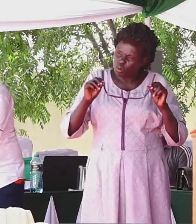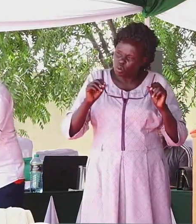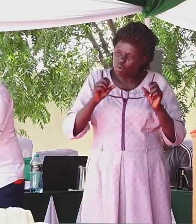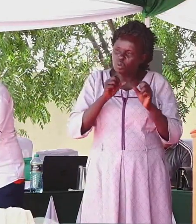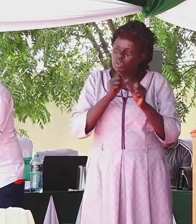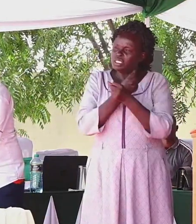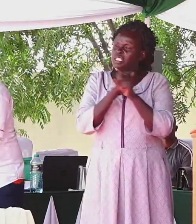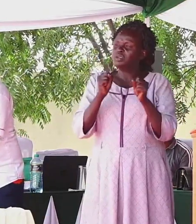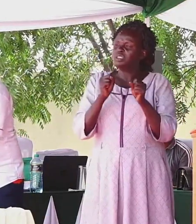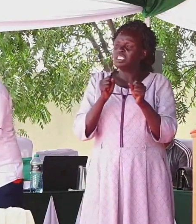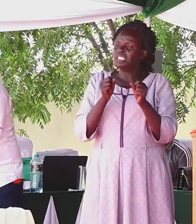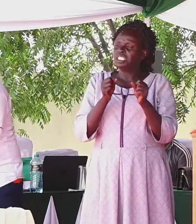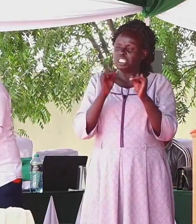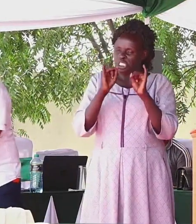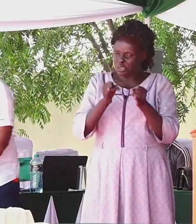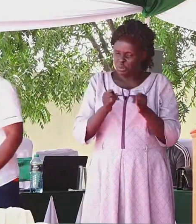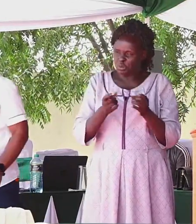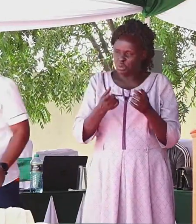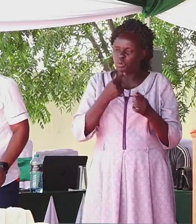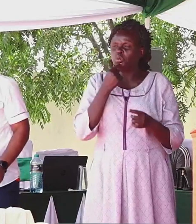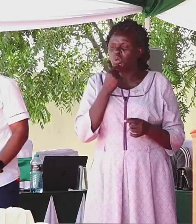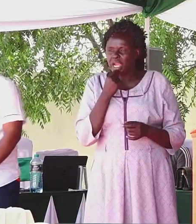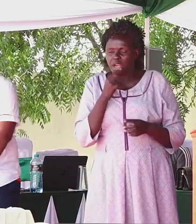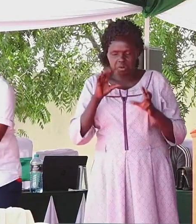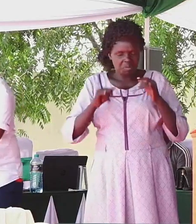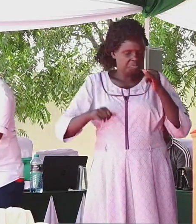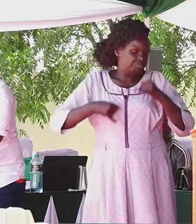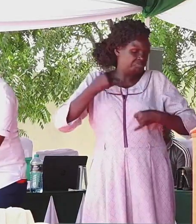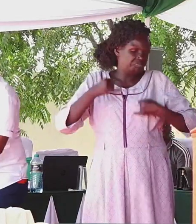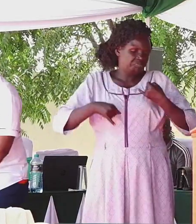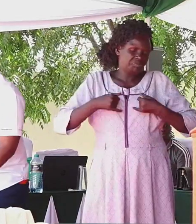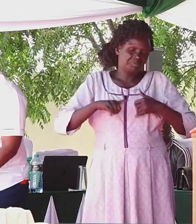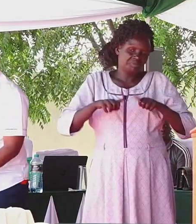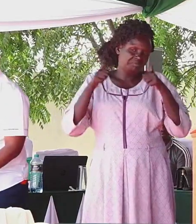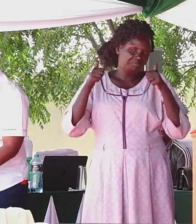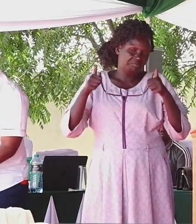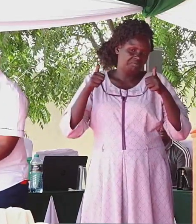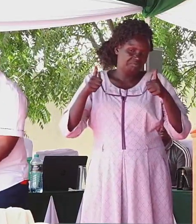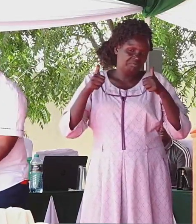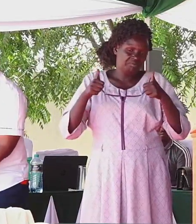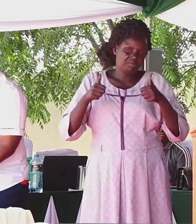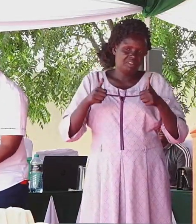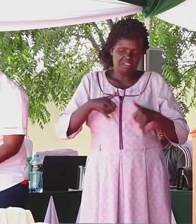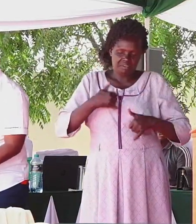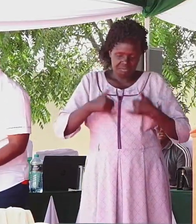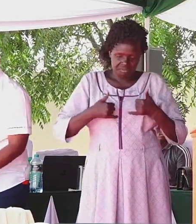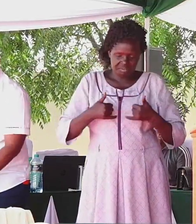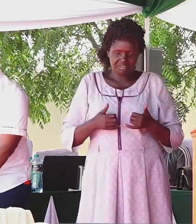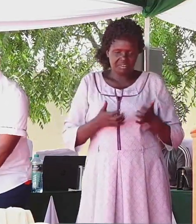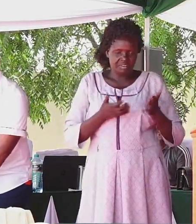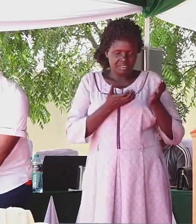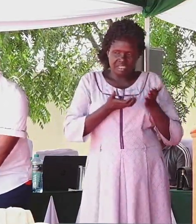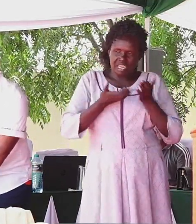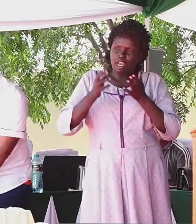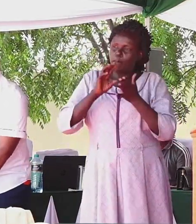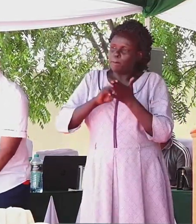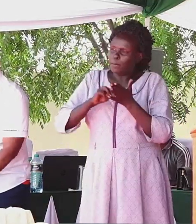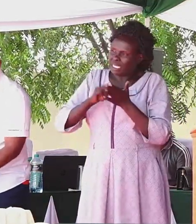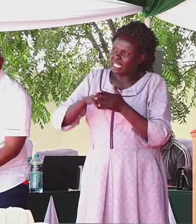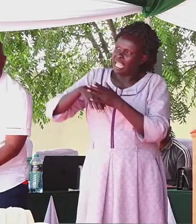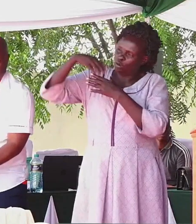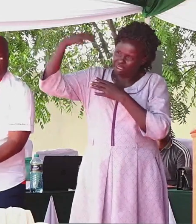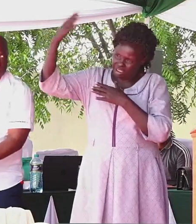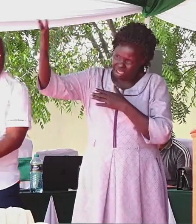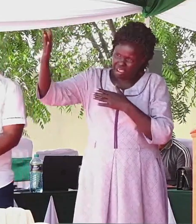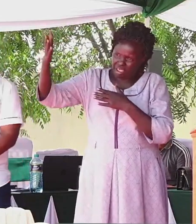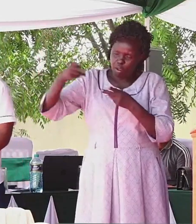Turkana. We have enjoyed. No one has been hurt. And we carry a message out there. There's a place